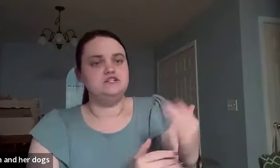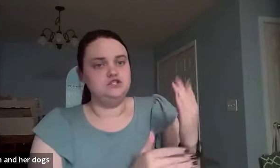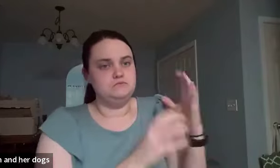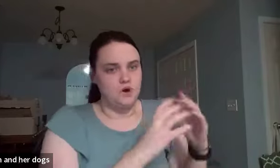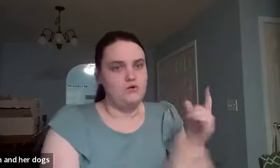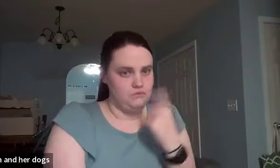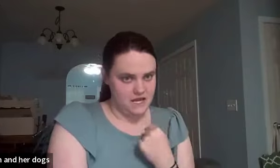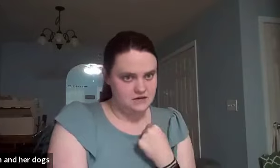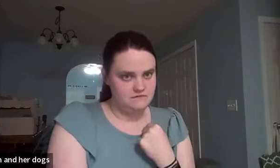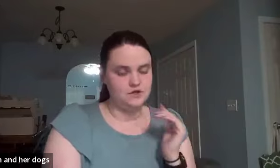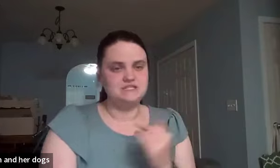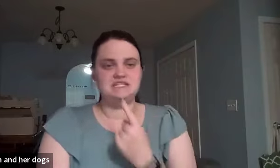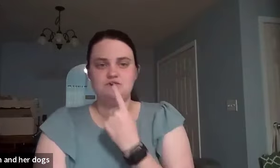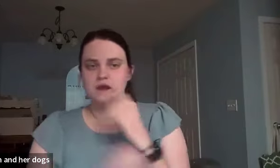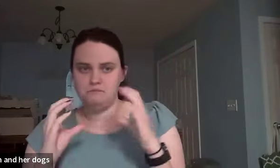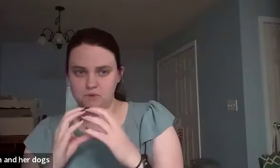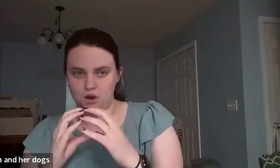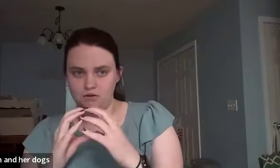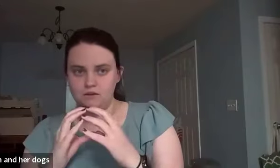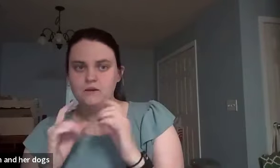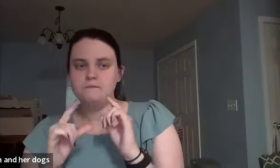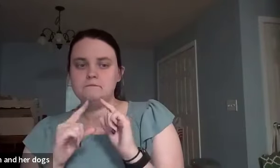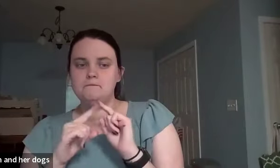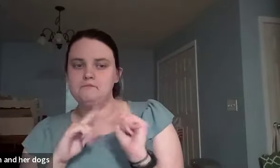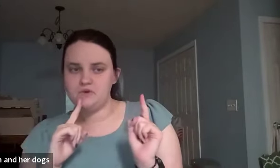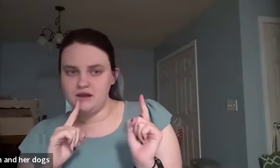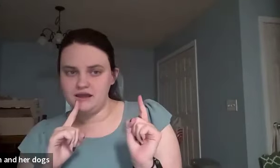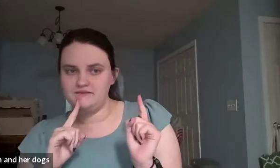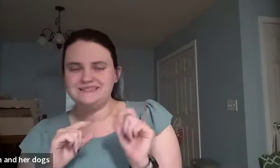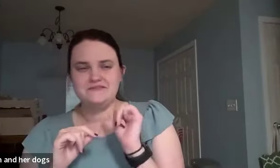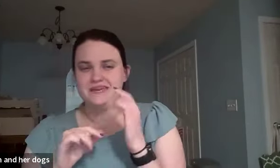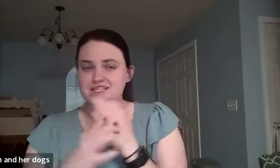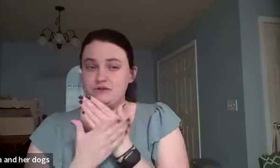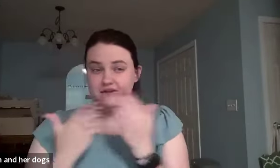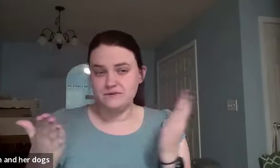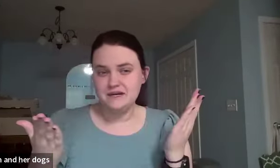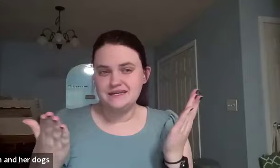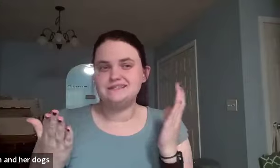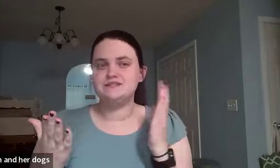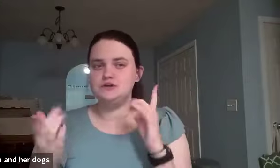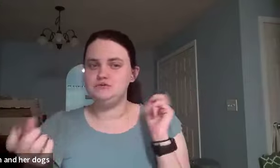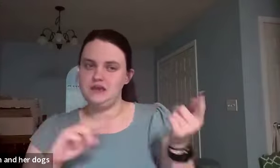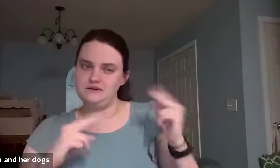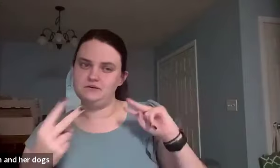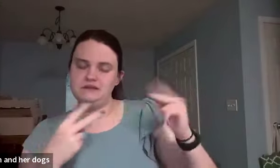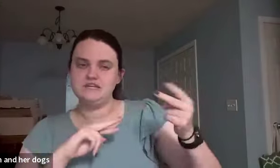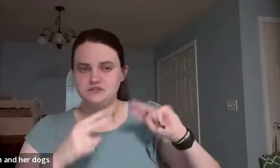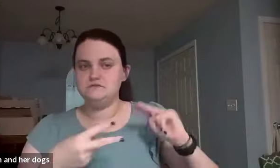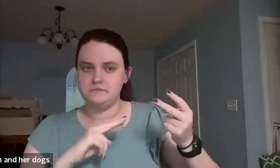likely do ball red versus that red ball. But that's not the case for everybody. So you can't, they do flip